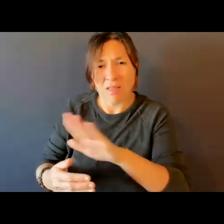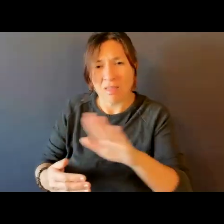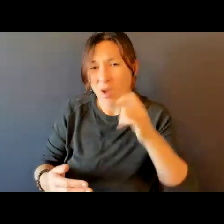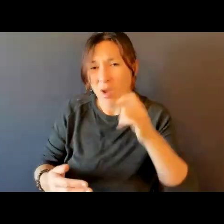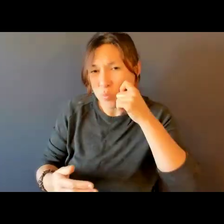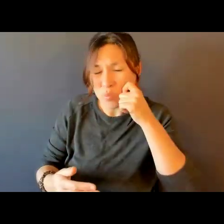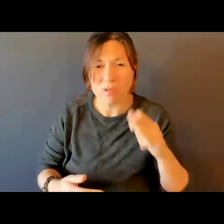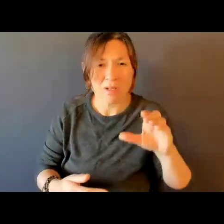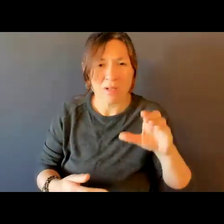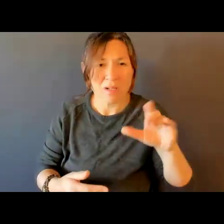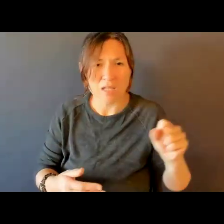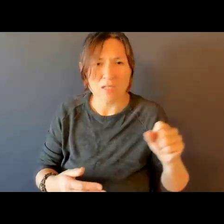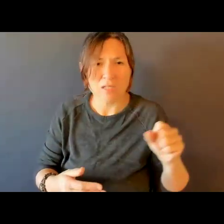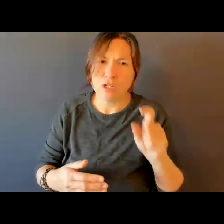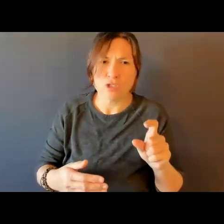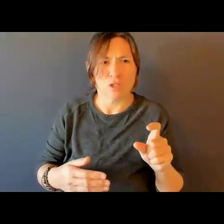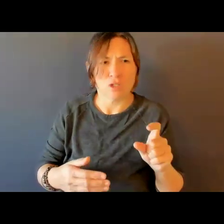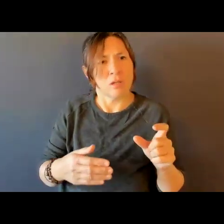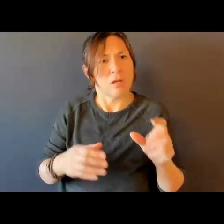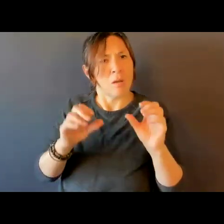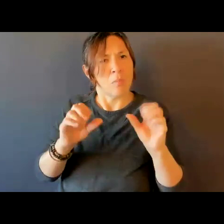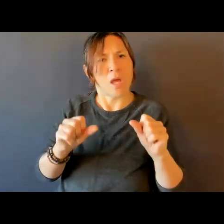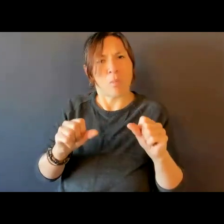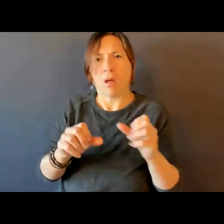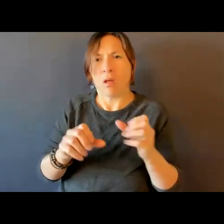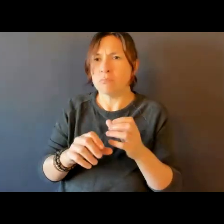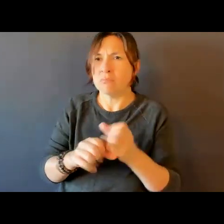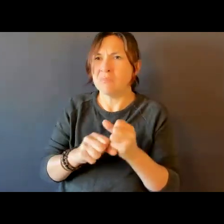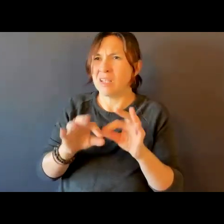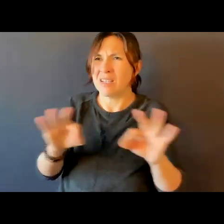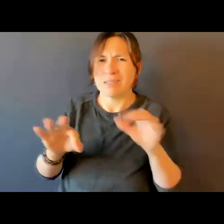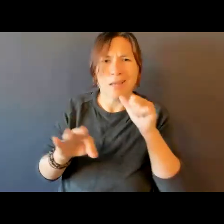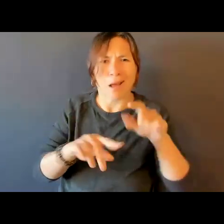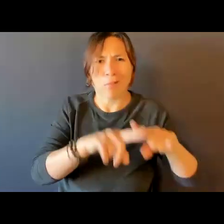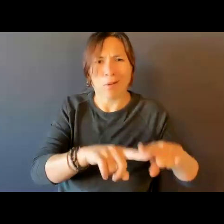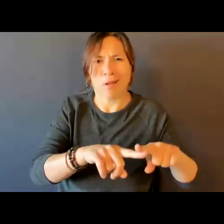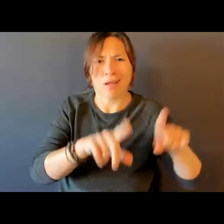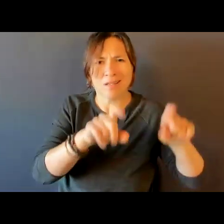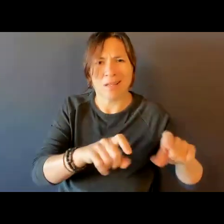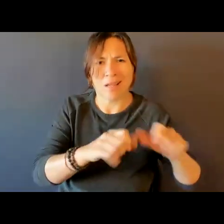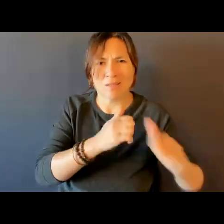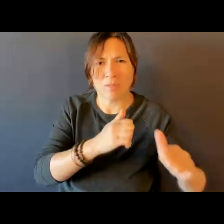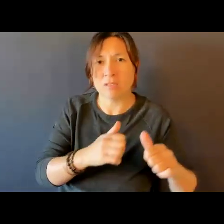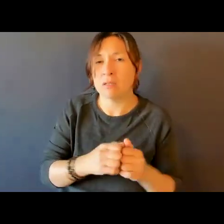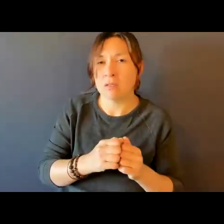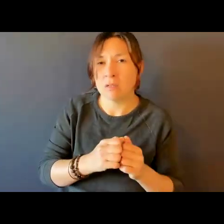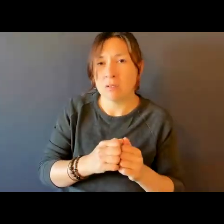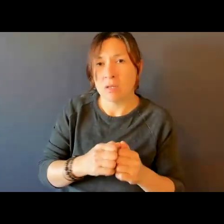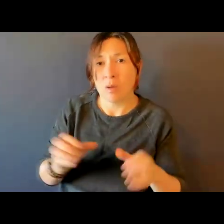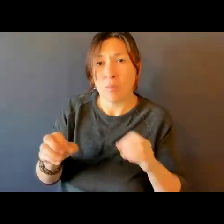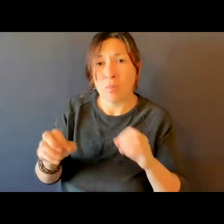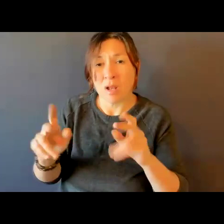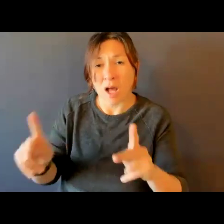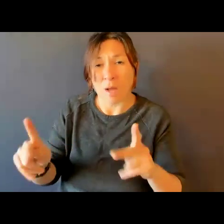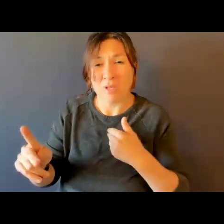test in order to receive their diploma. However, the opportunities that we give to our children, both inside and outside